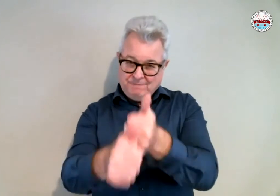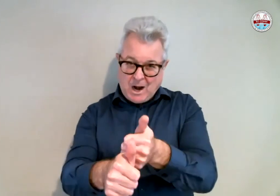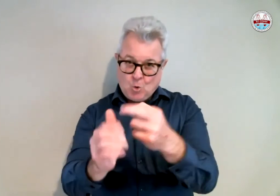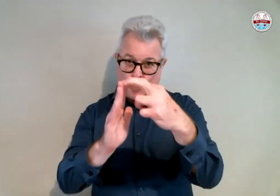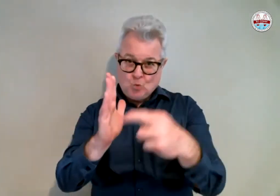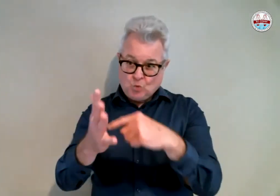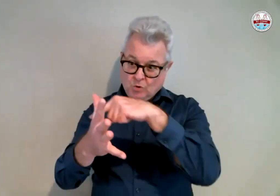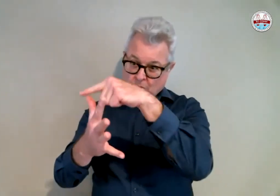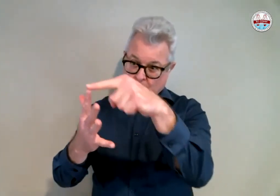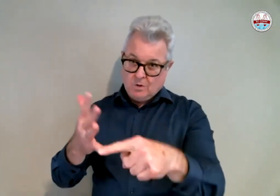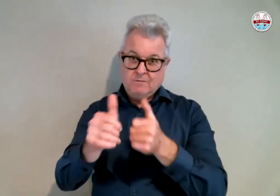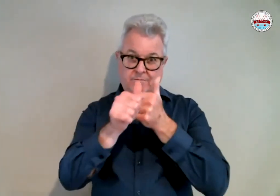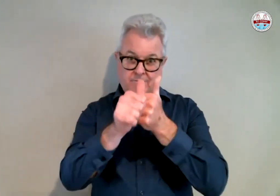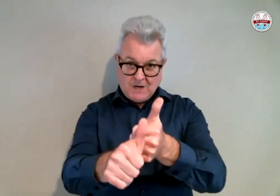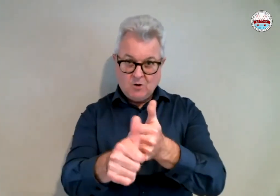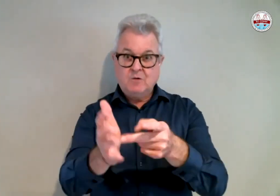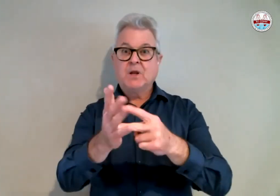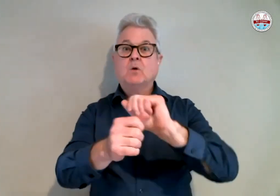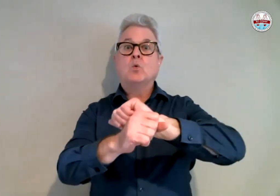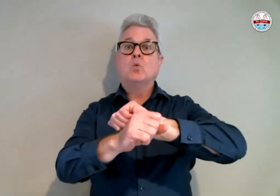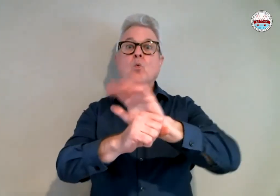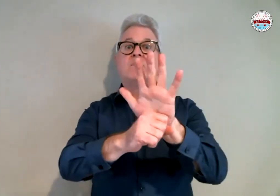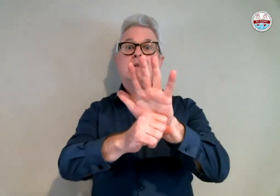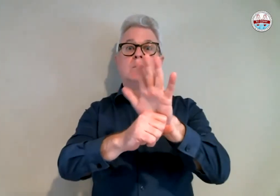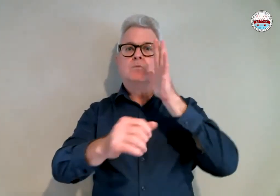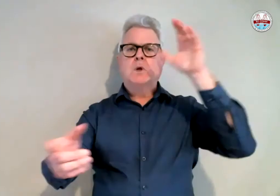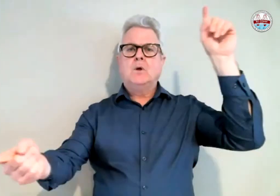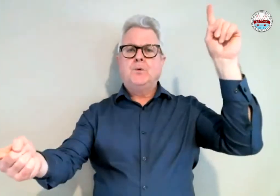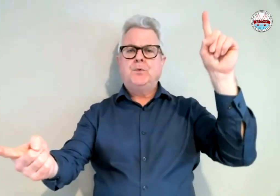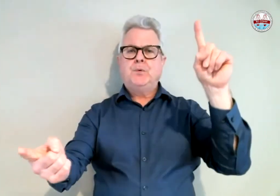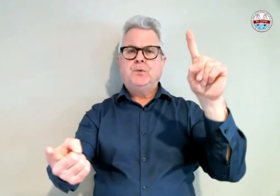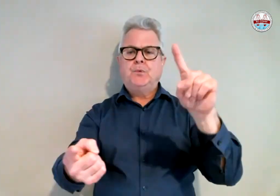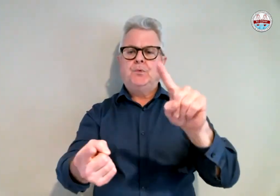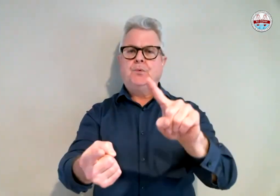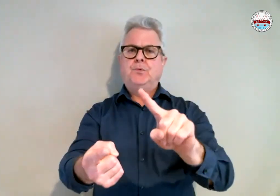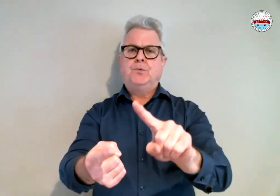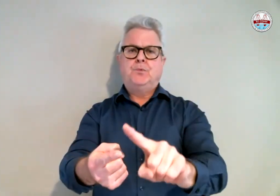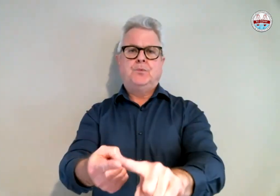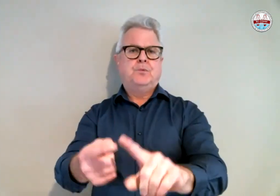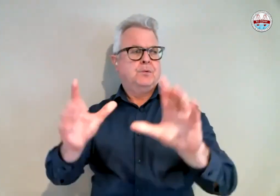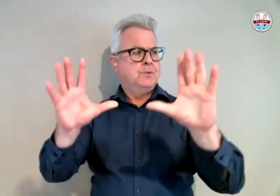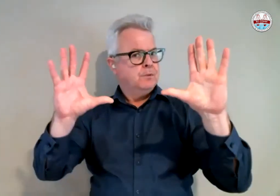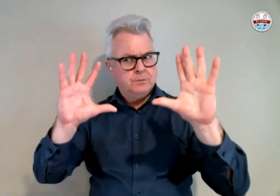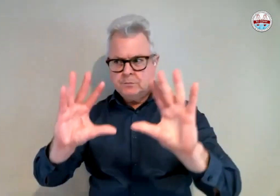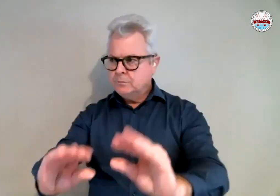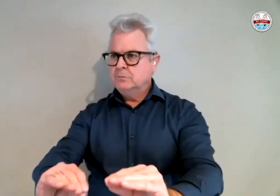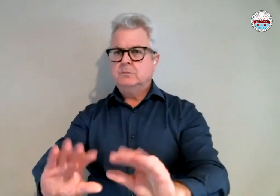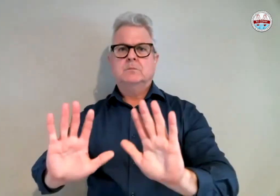Remember, if you follow the guidelines of the CDC, we can actually control the spread